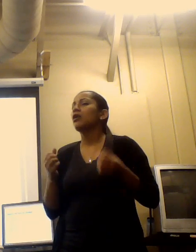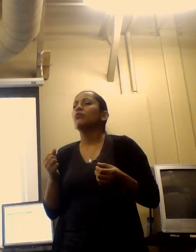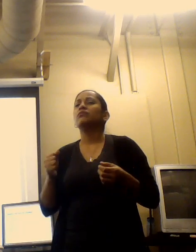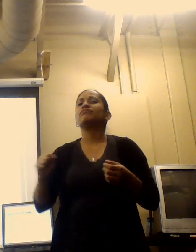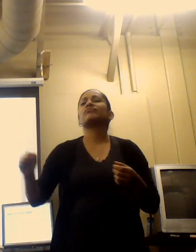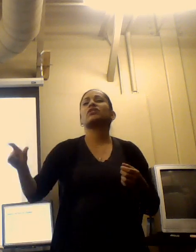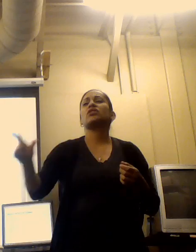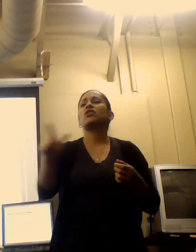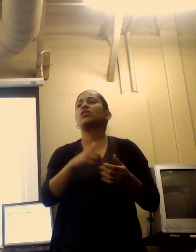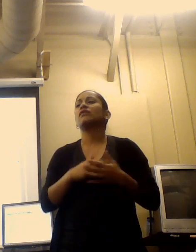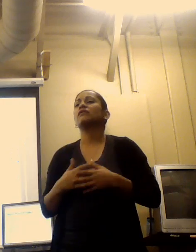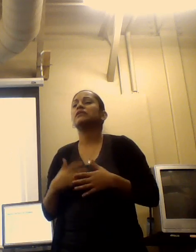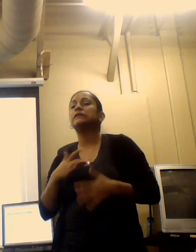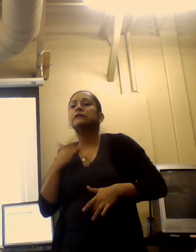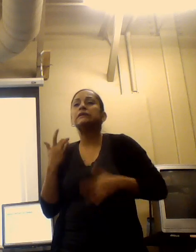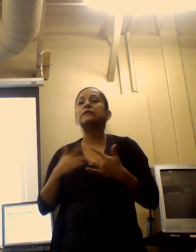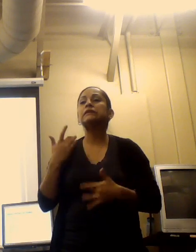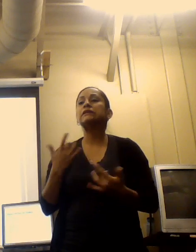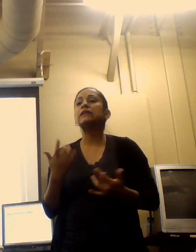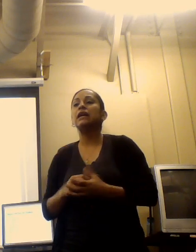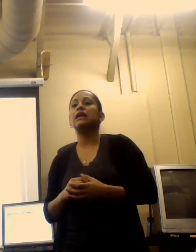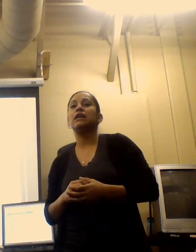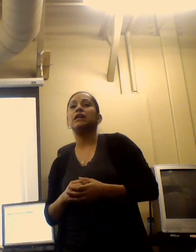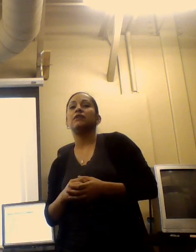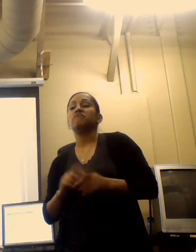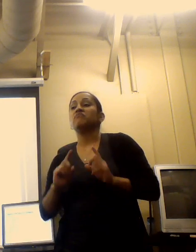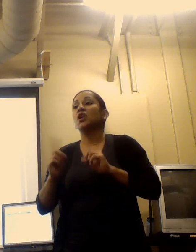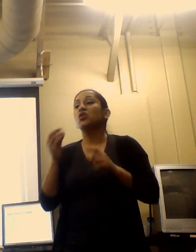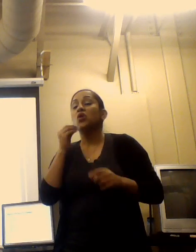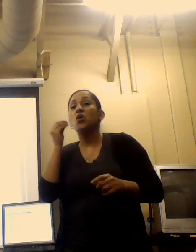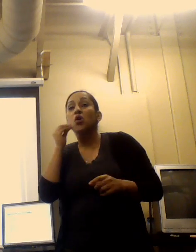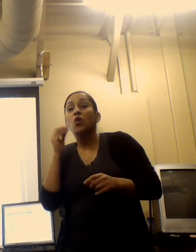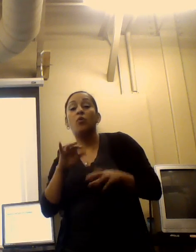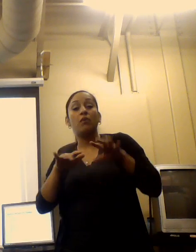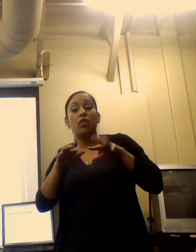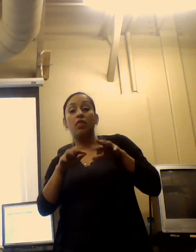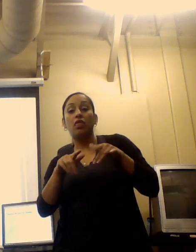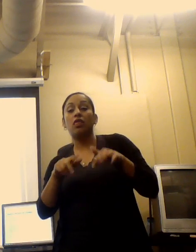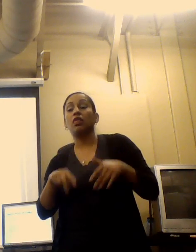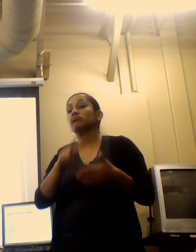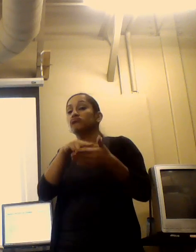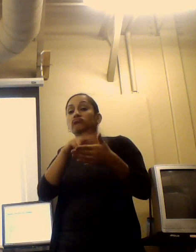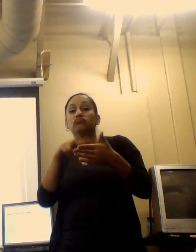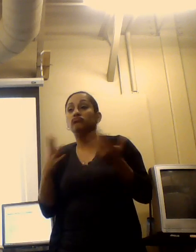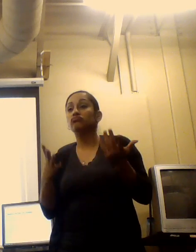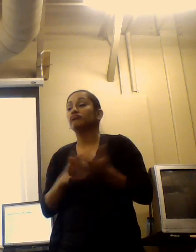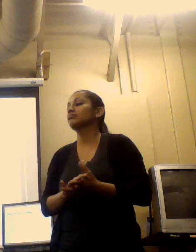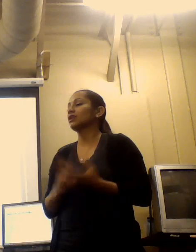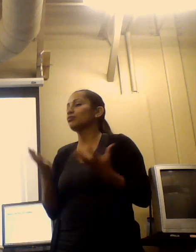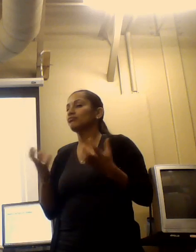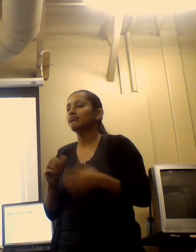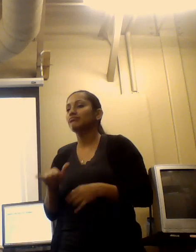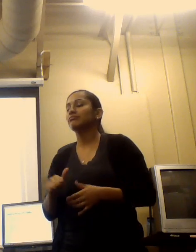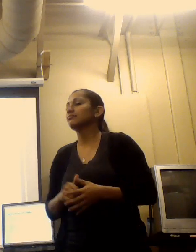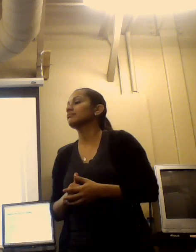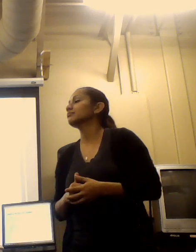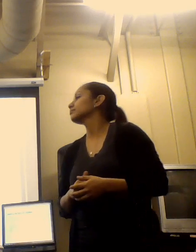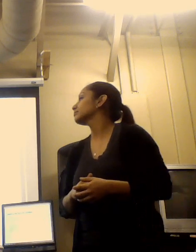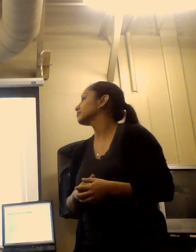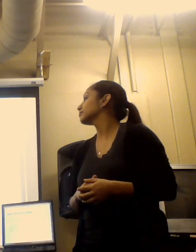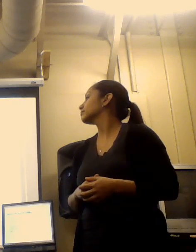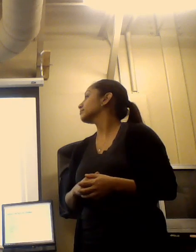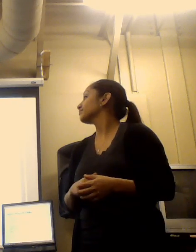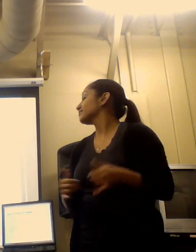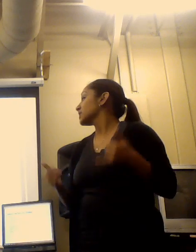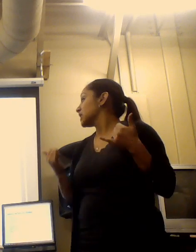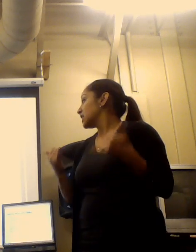start playing with your camera, and all this will start to make sense, I promise. Composition, depth of field, lens choice, light, we're actually going